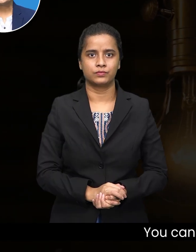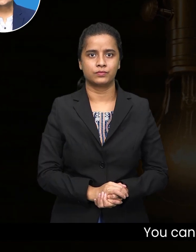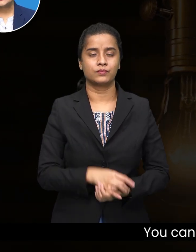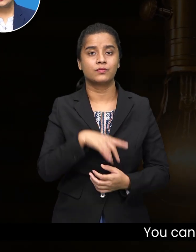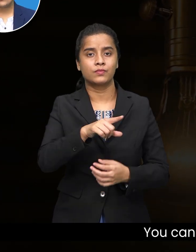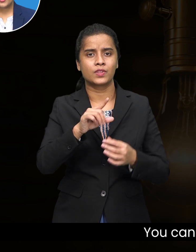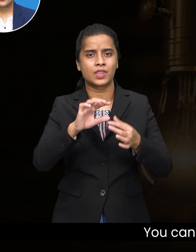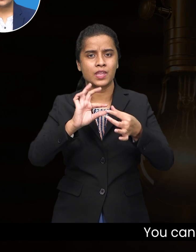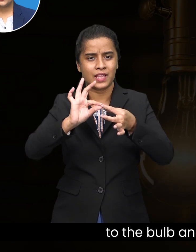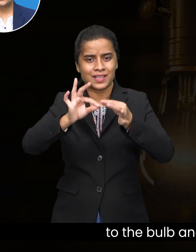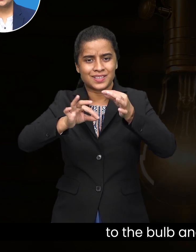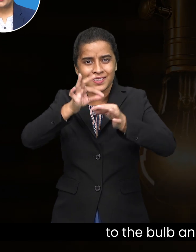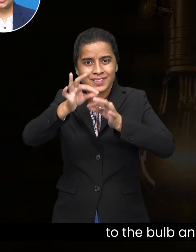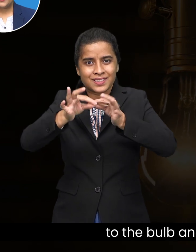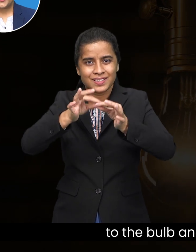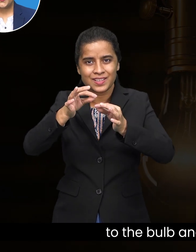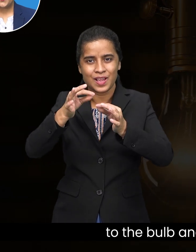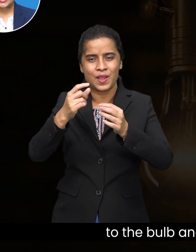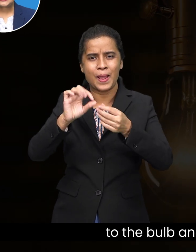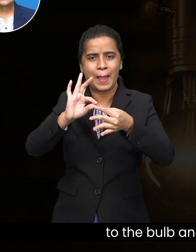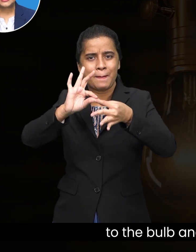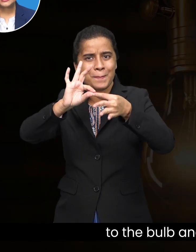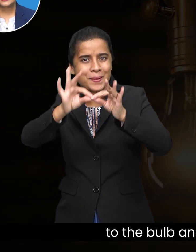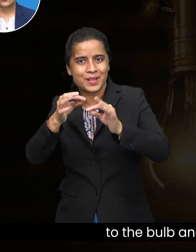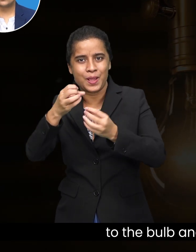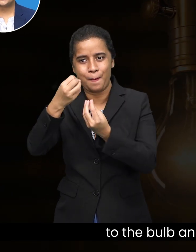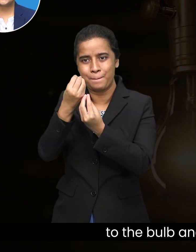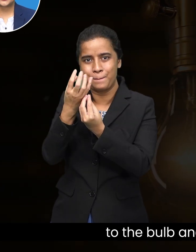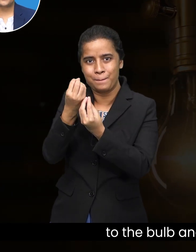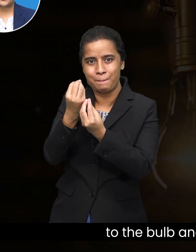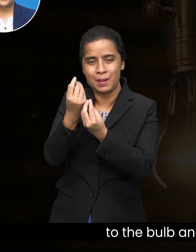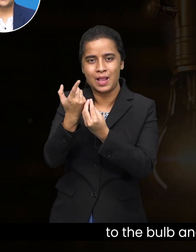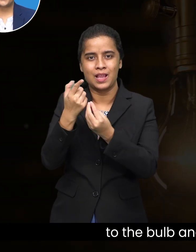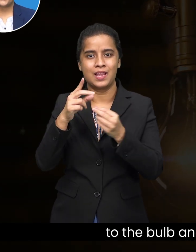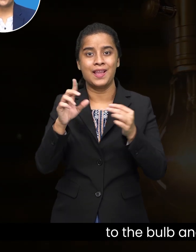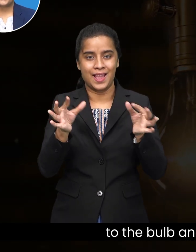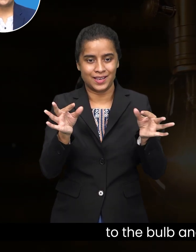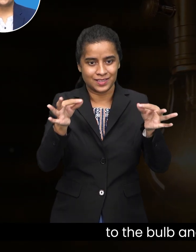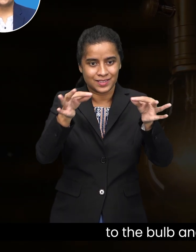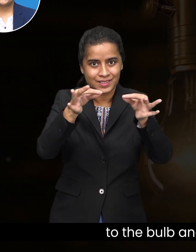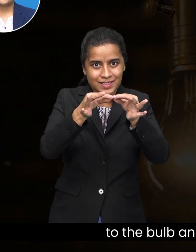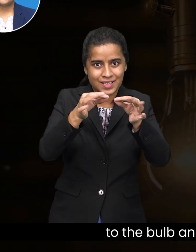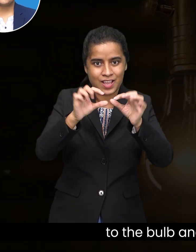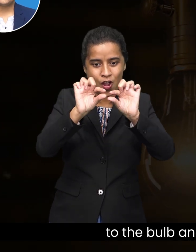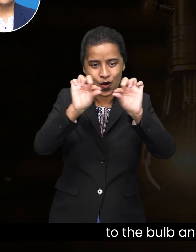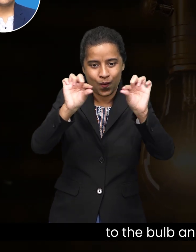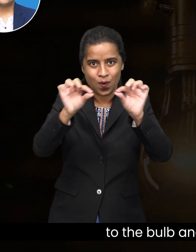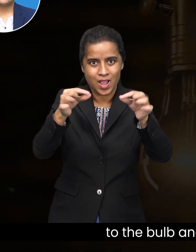You can stick the wires to the bulb and cells with the tape.